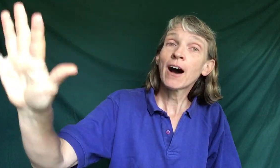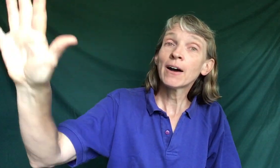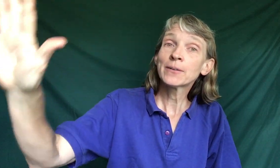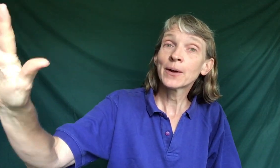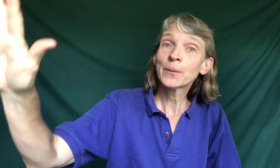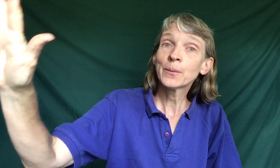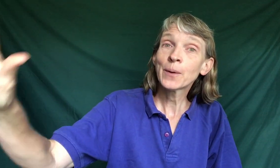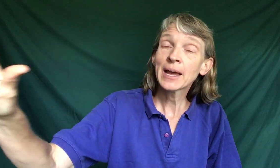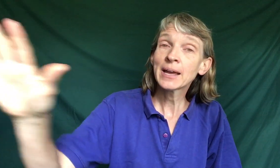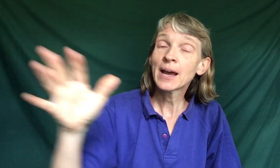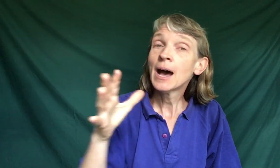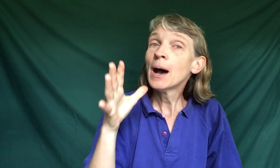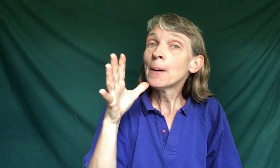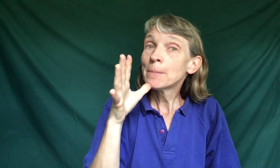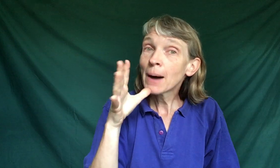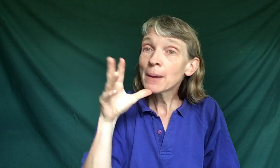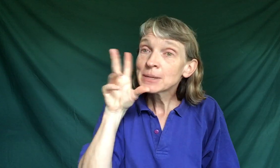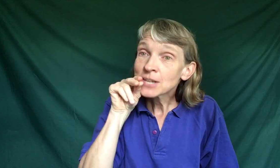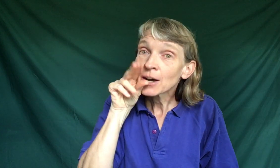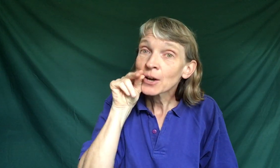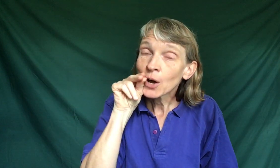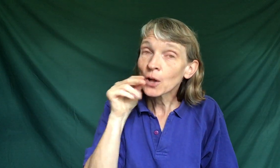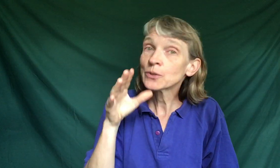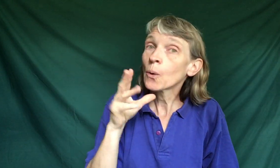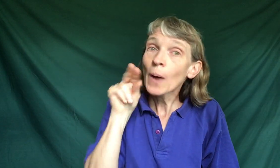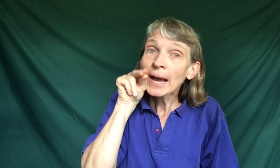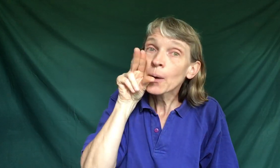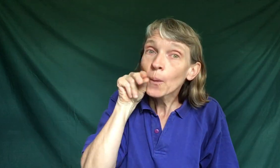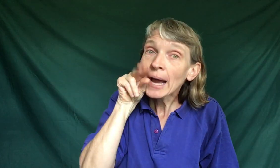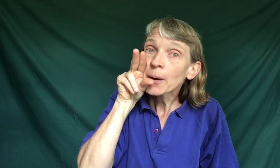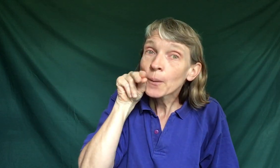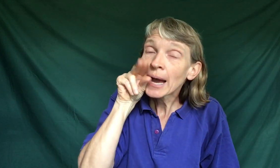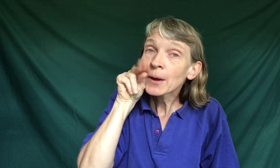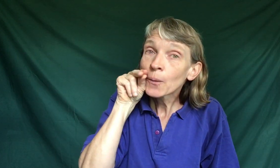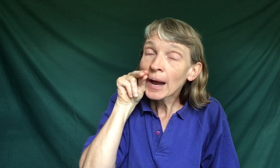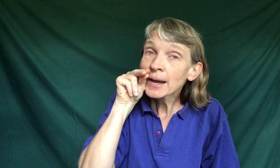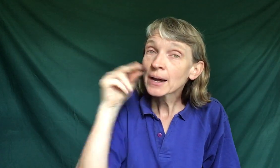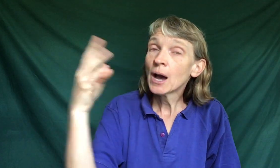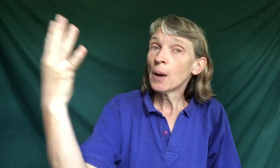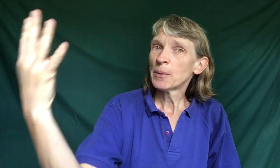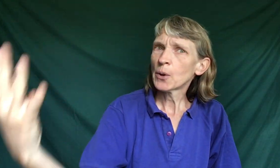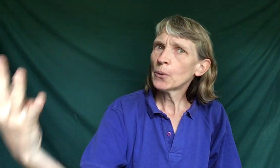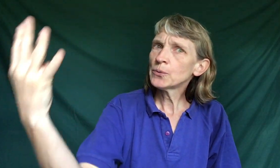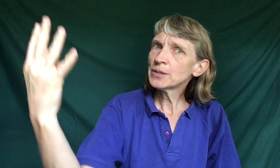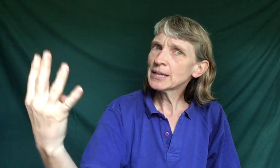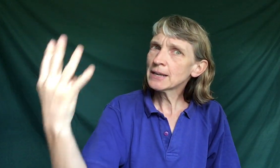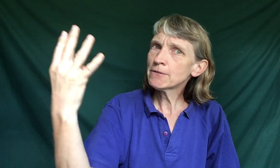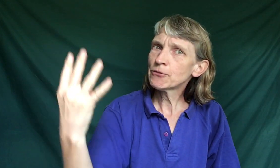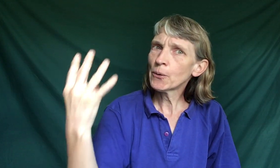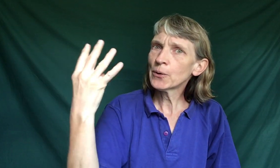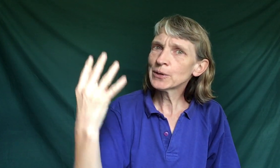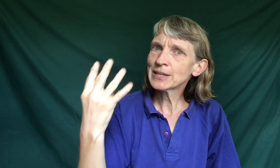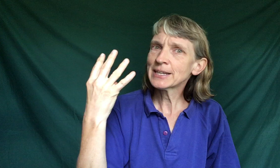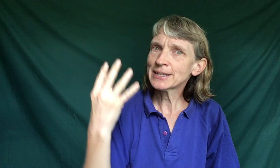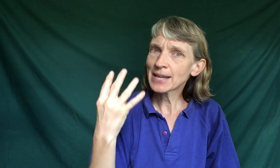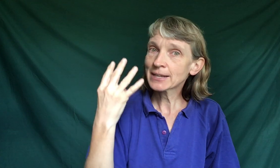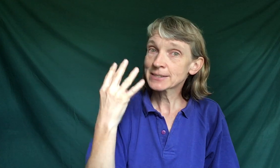far away. Mama duck called quack, quack, quack, quack, but only four little ducks